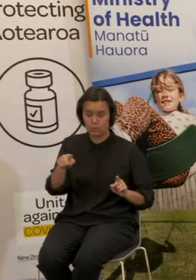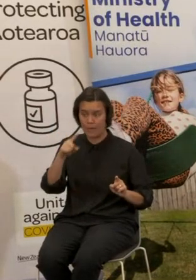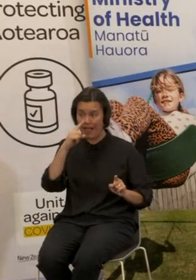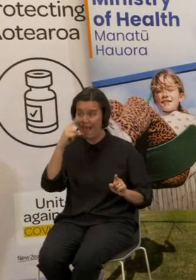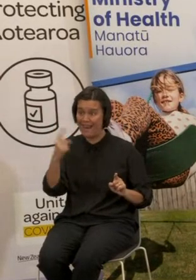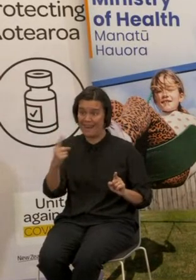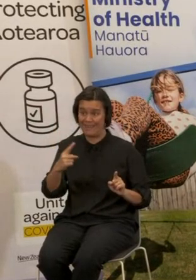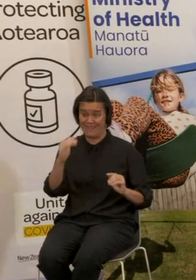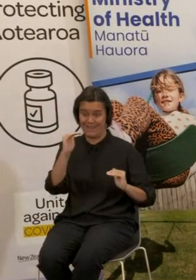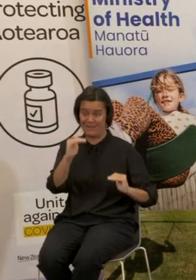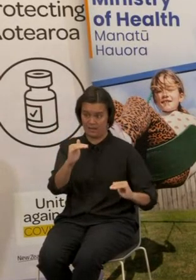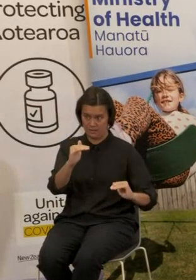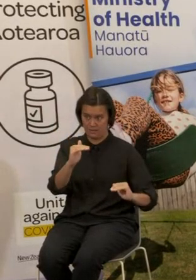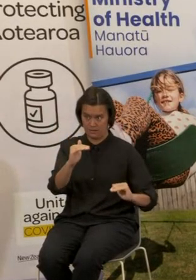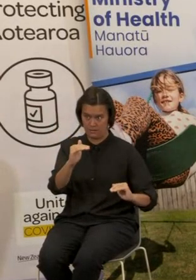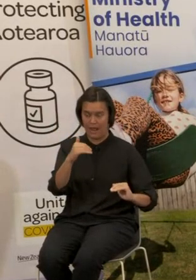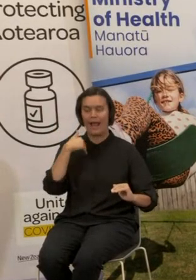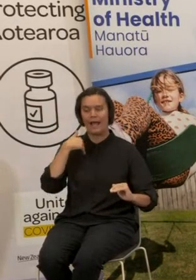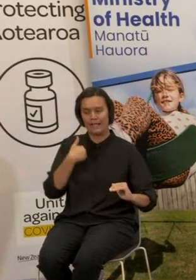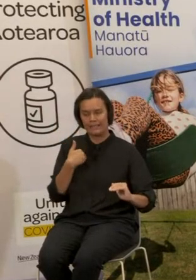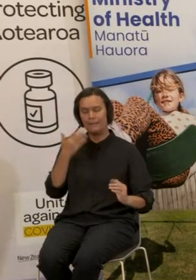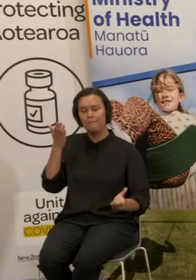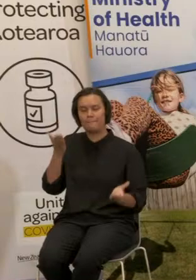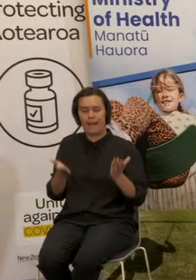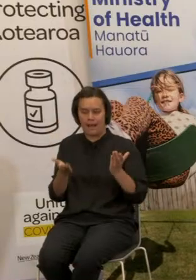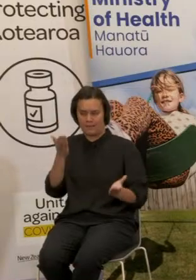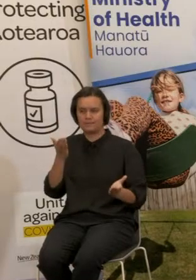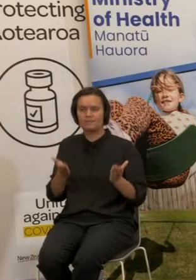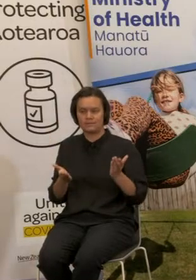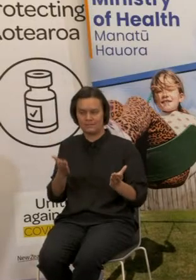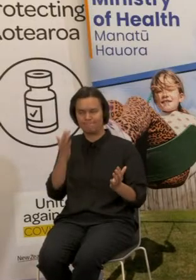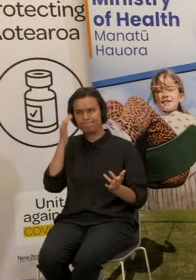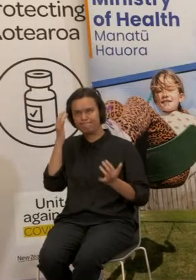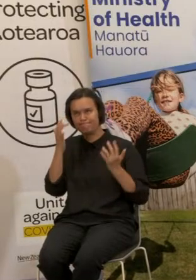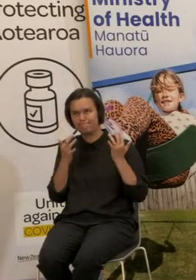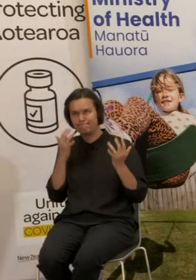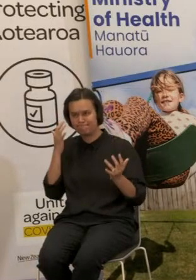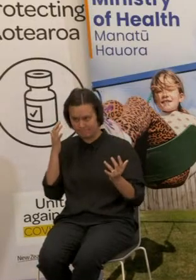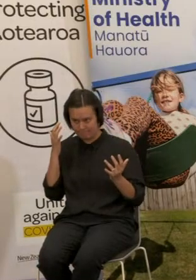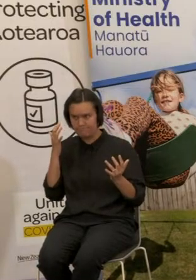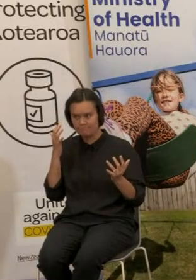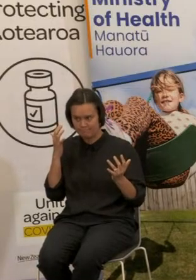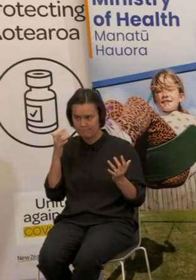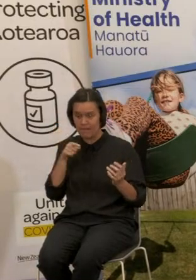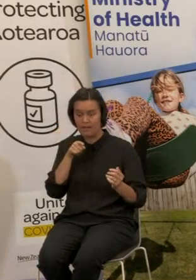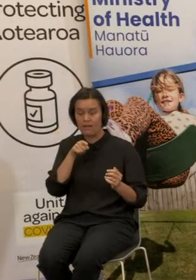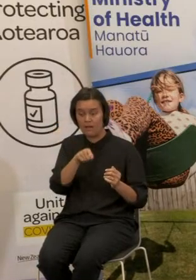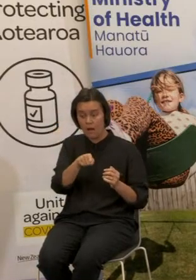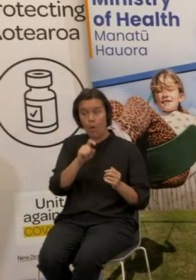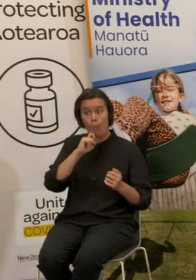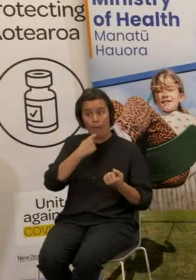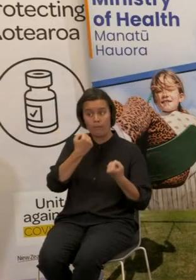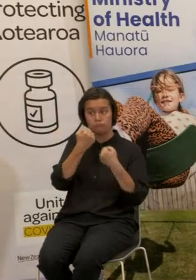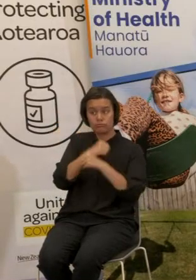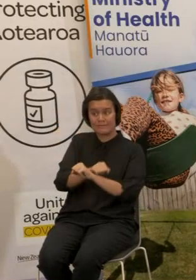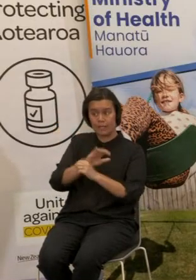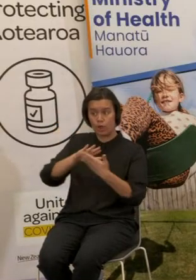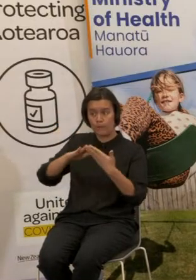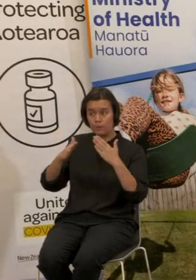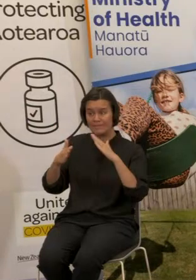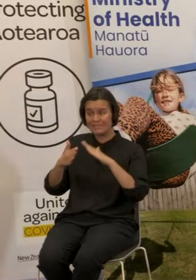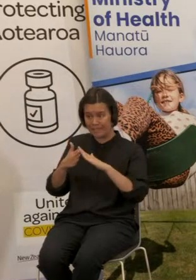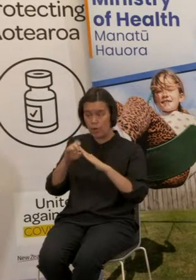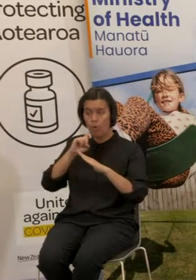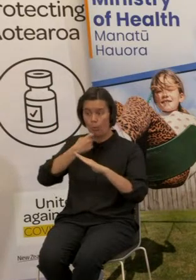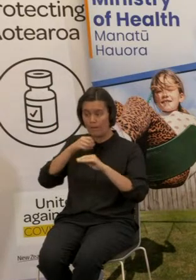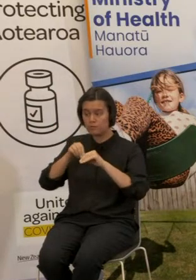Ashley said then, it's a balance about the gain for reducing spread across the community versus, have we got secure data